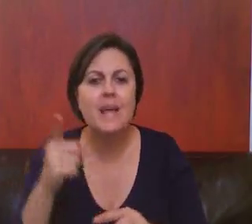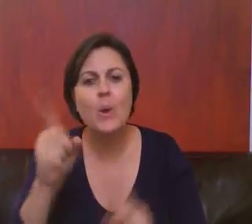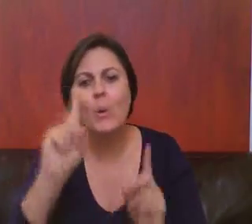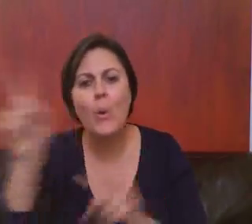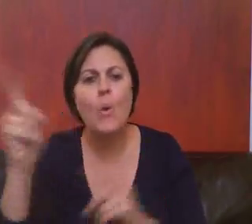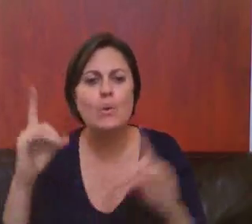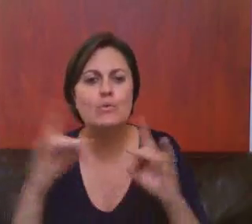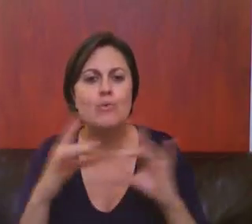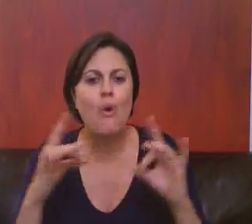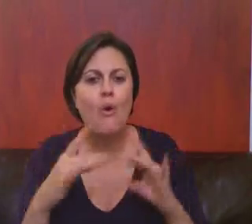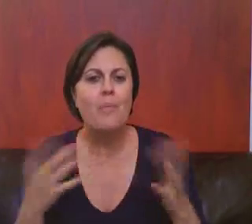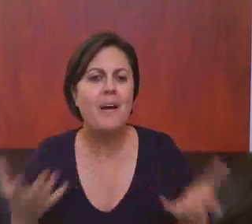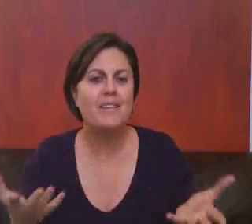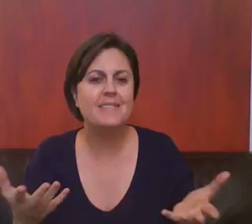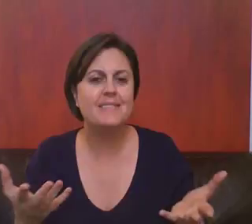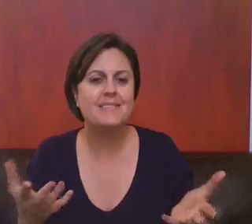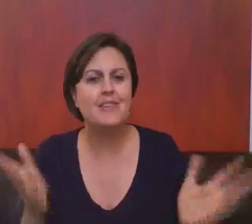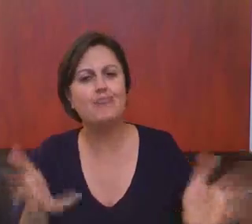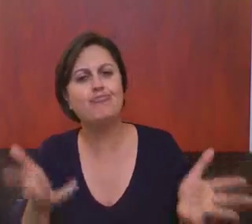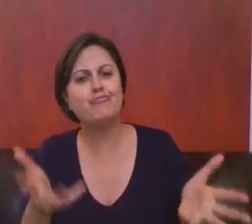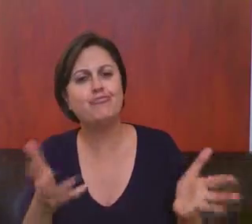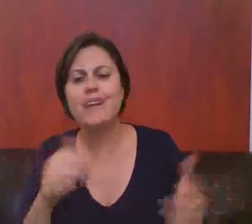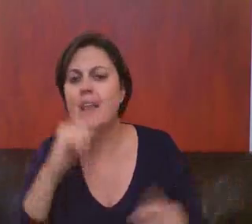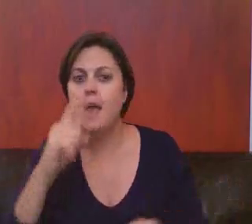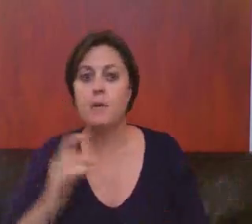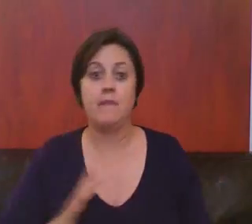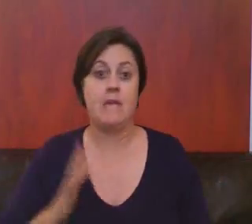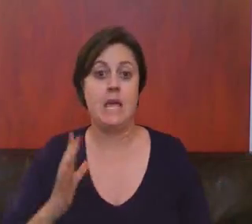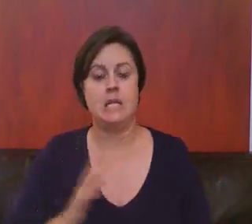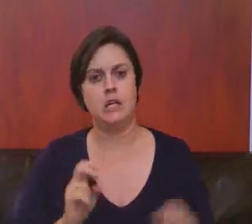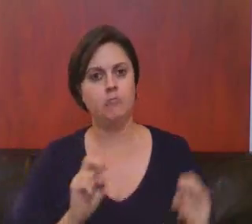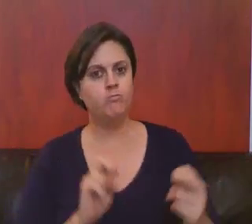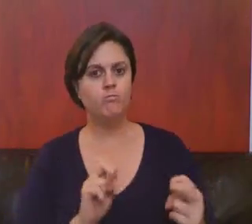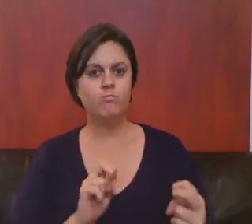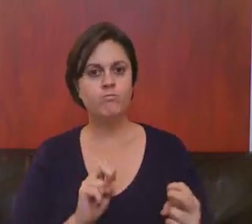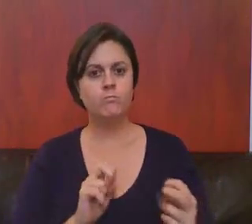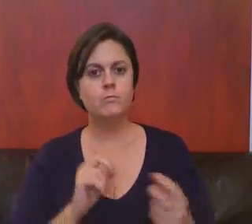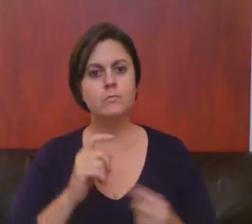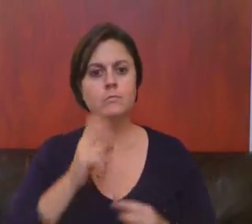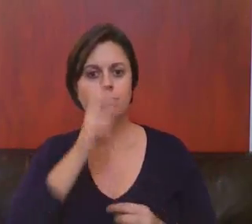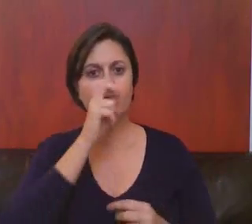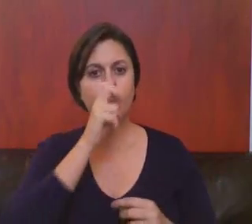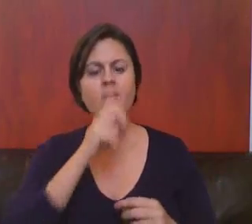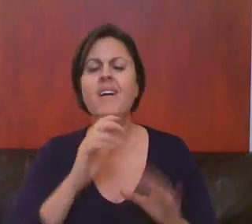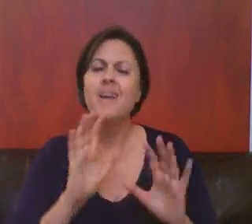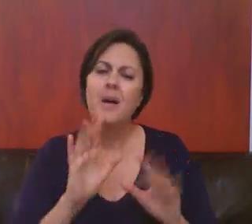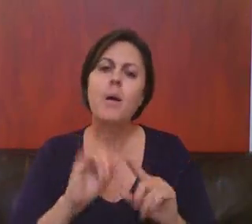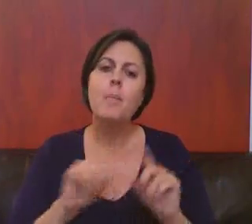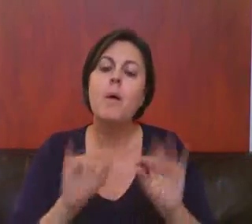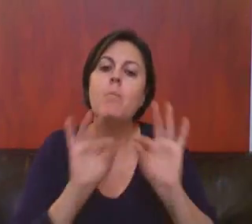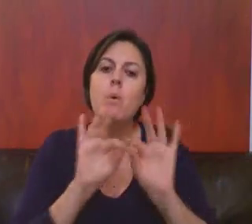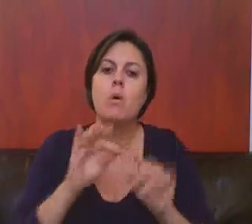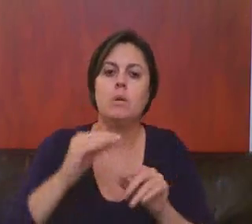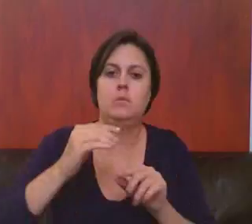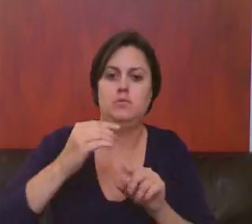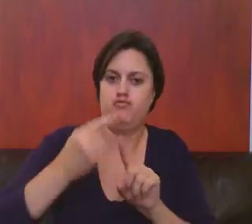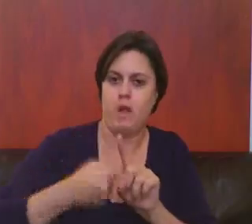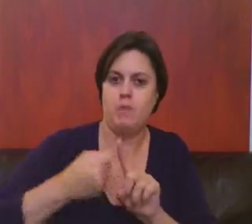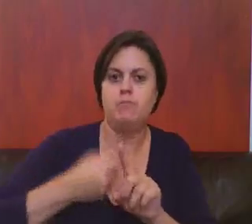It doesn't need to be formal, right. But it needs to be regular. Right. That's terrific. Gail, this has been